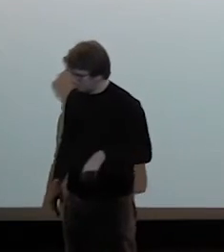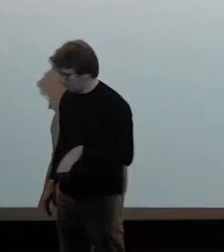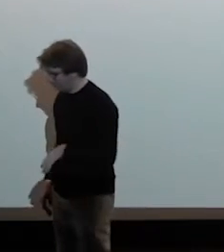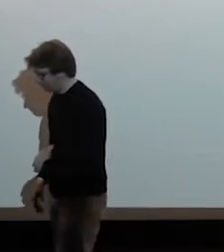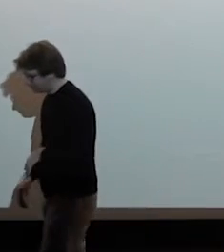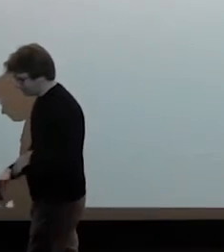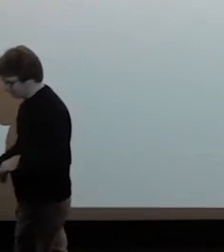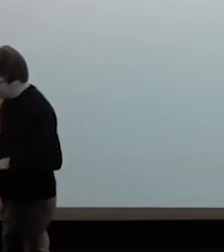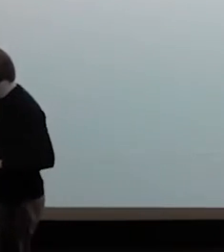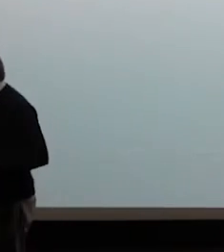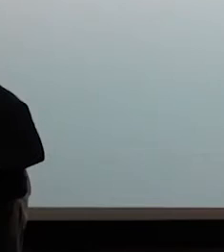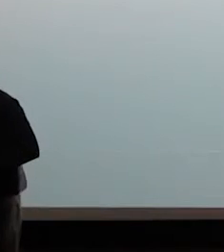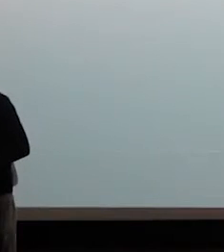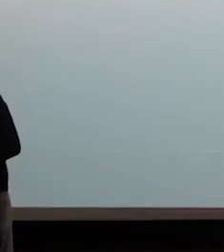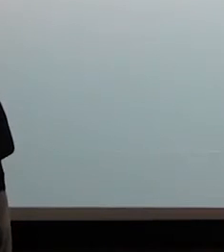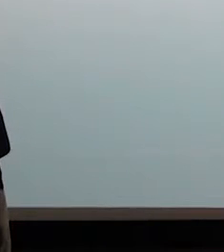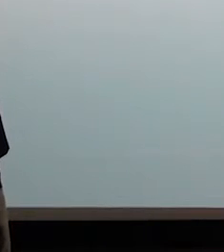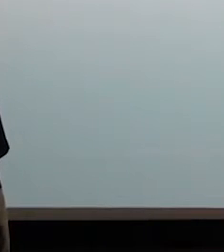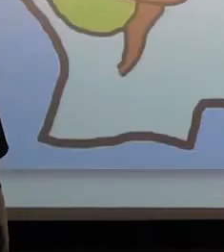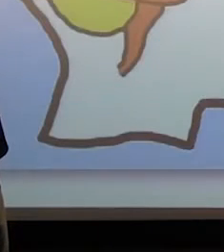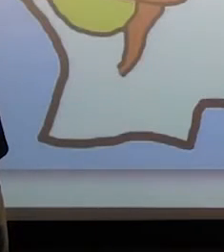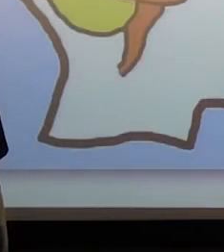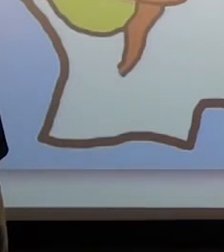have to be material or complex.